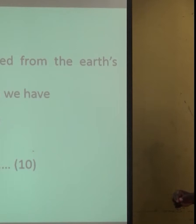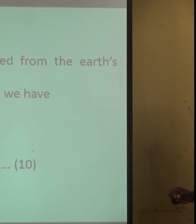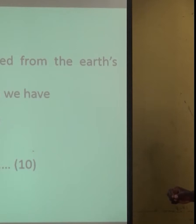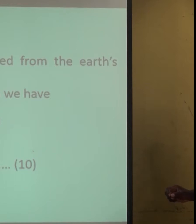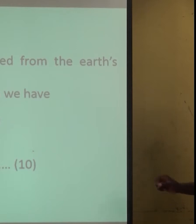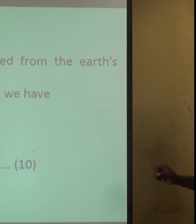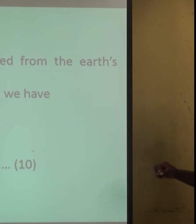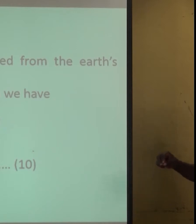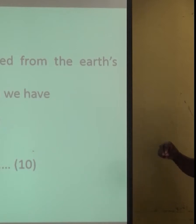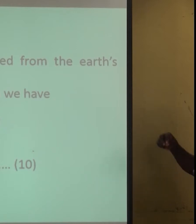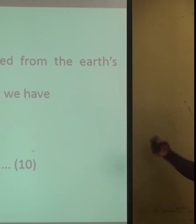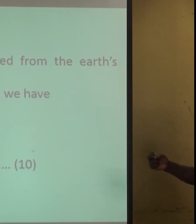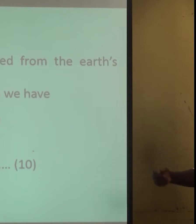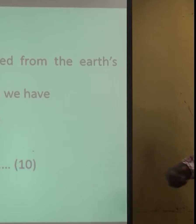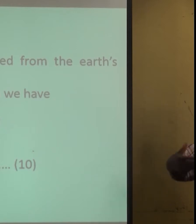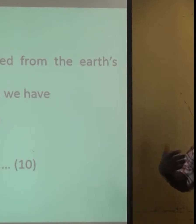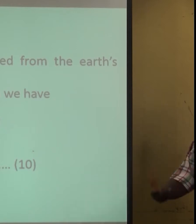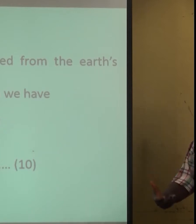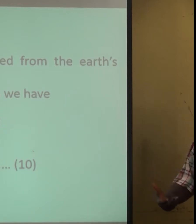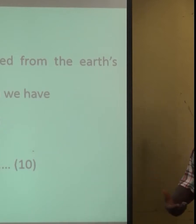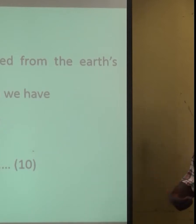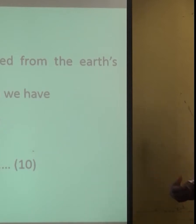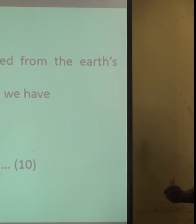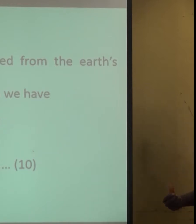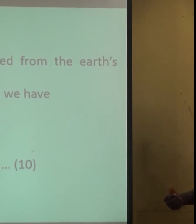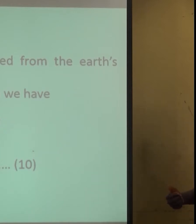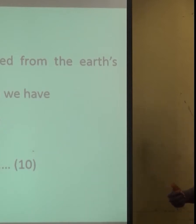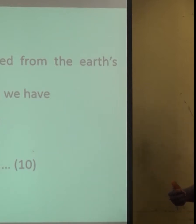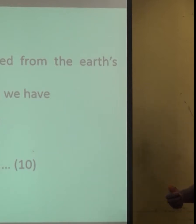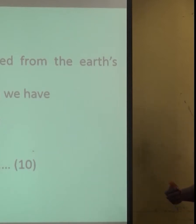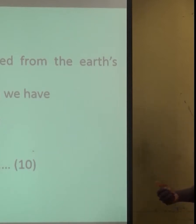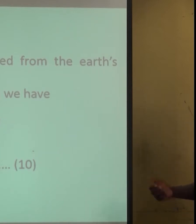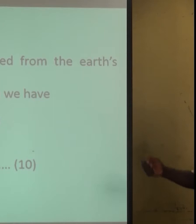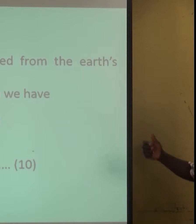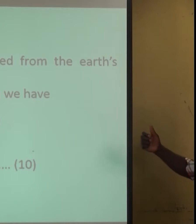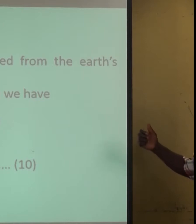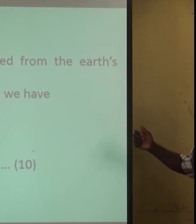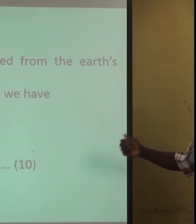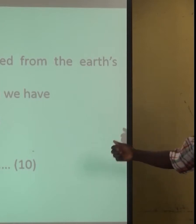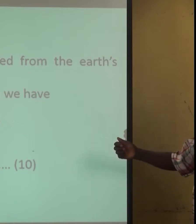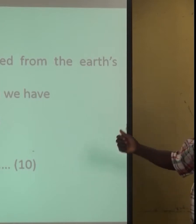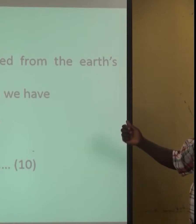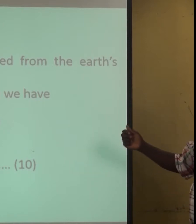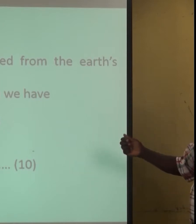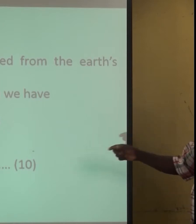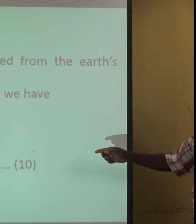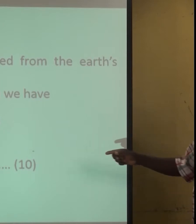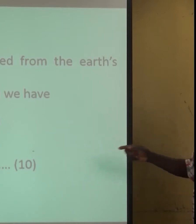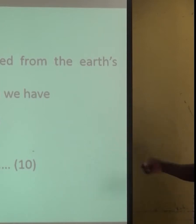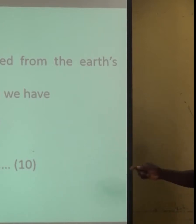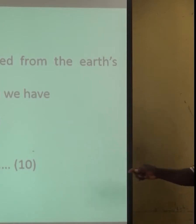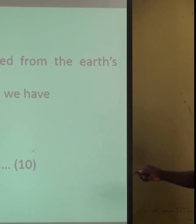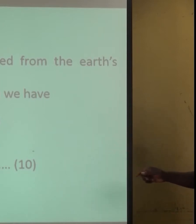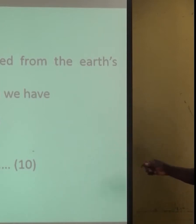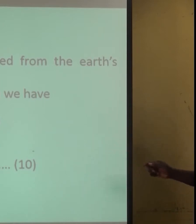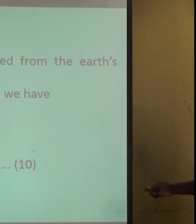due to gravity, times the square of the distance, which is small r. So we have small r squared all